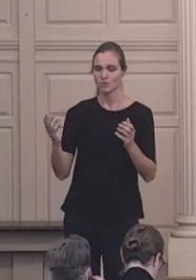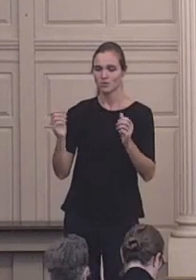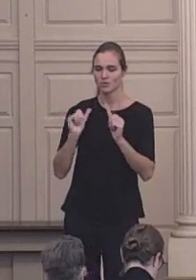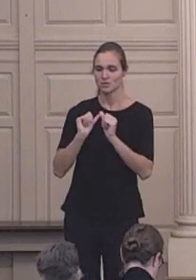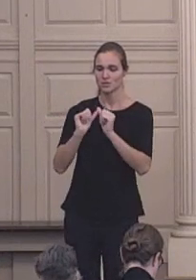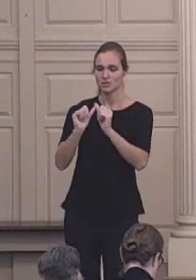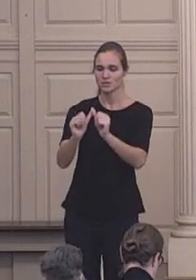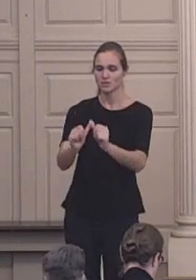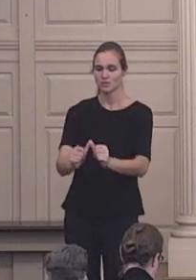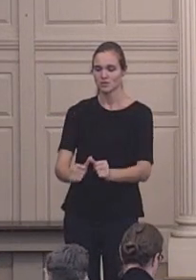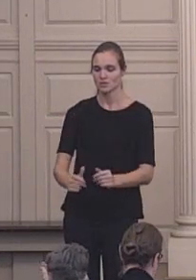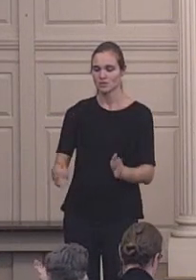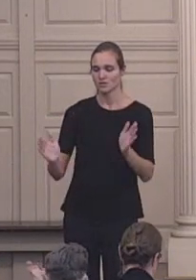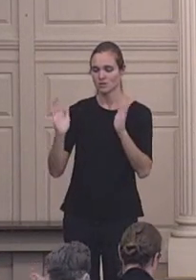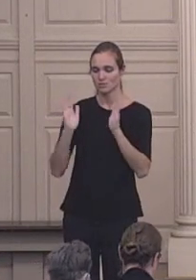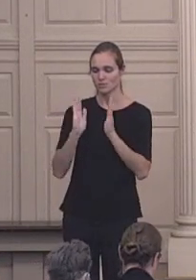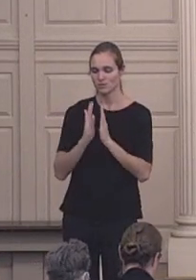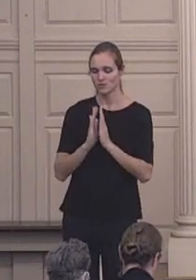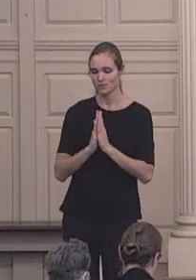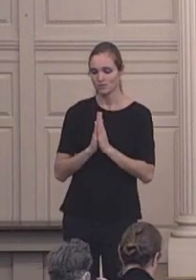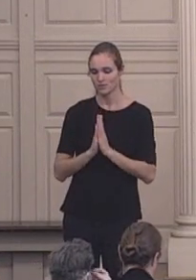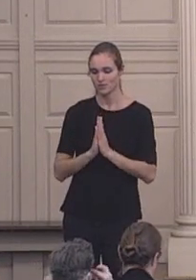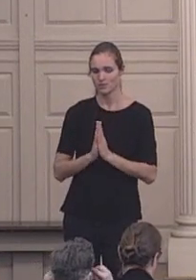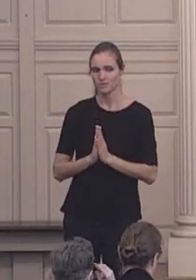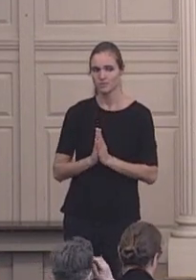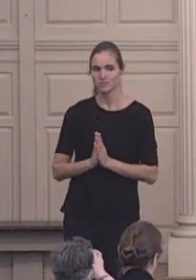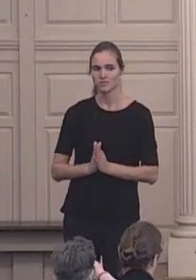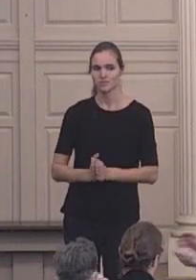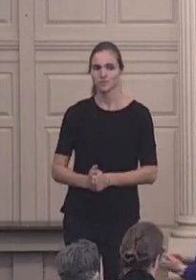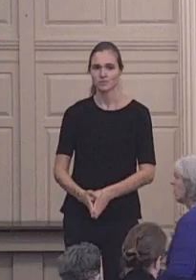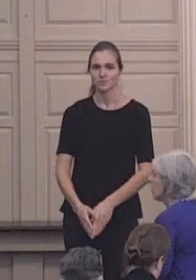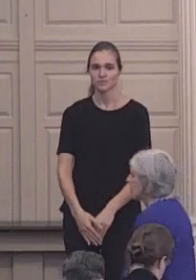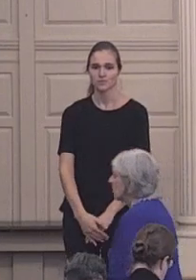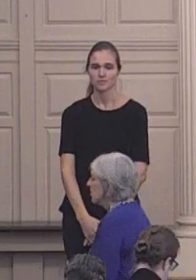world without end. Amen.